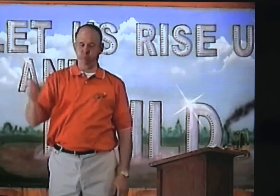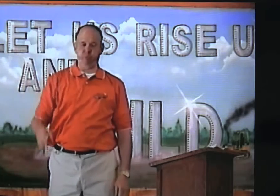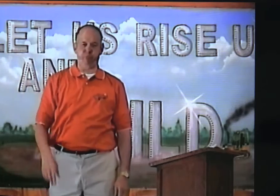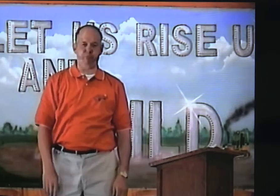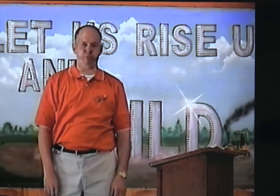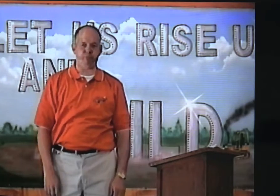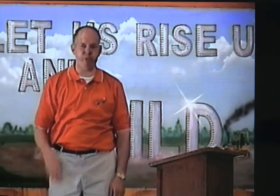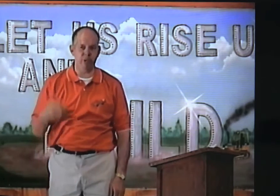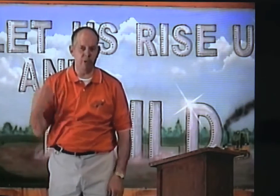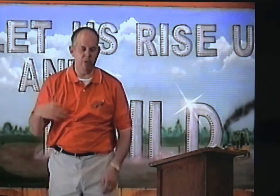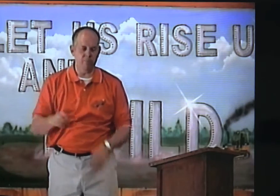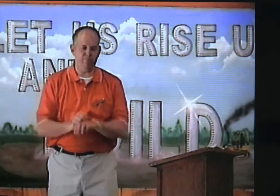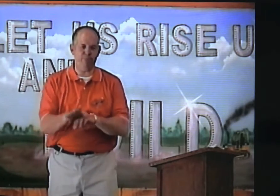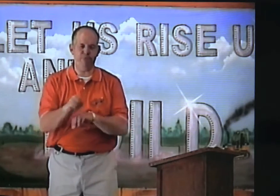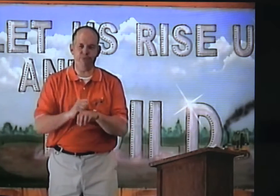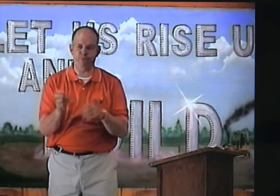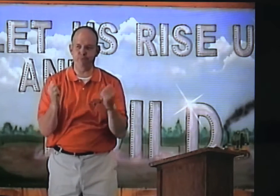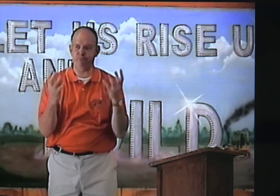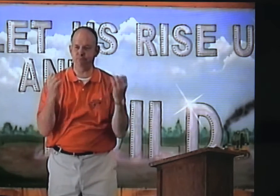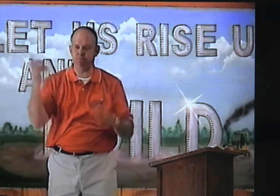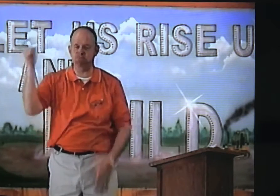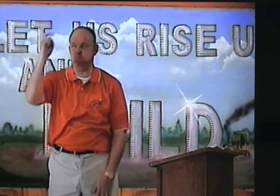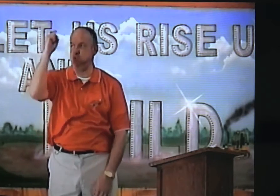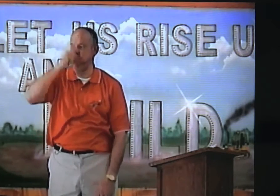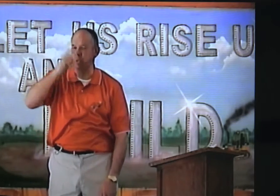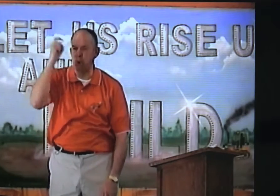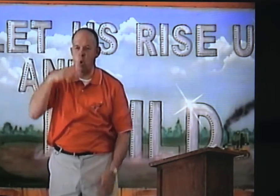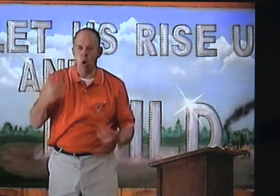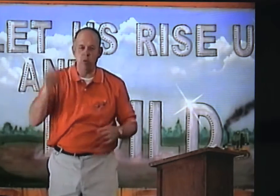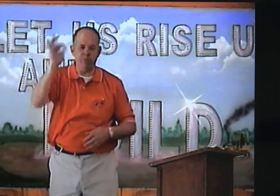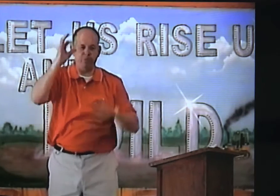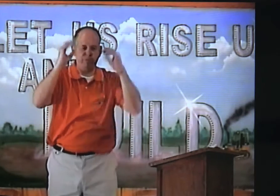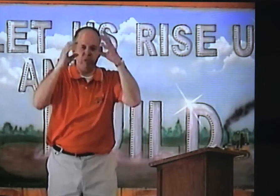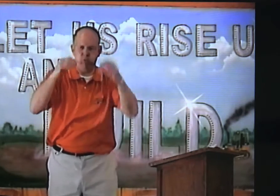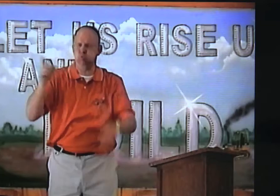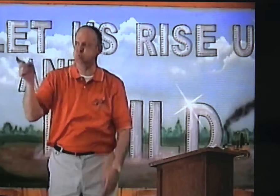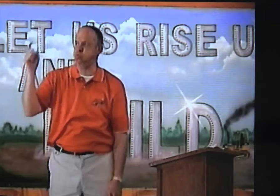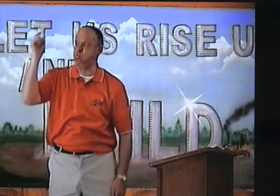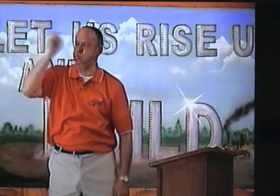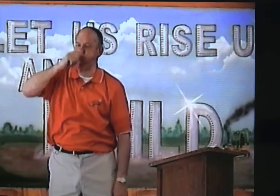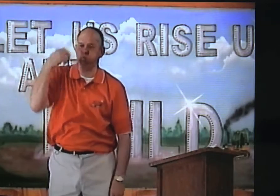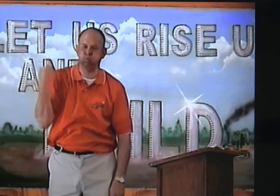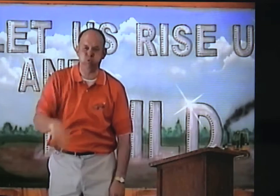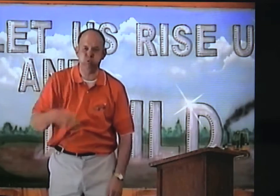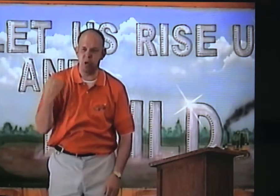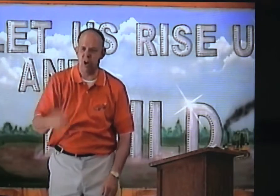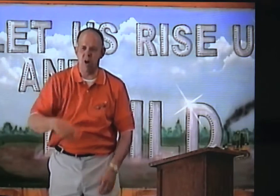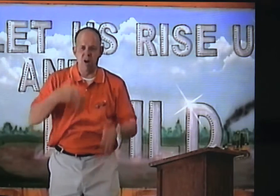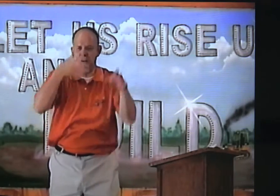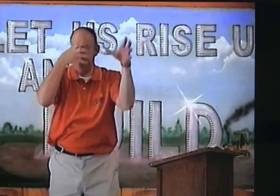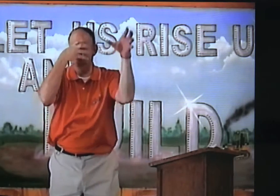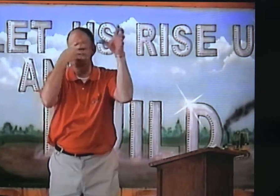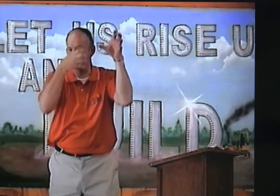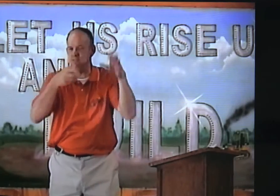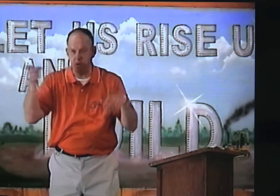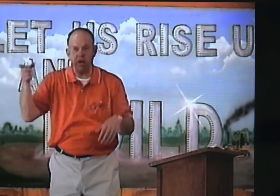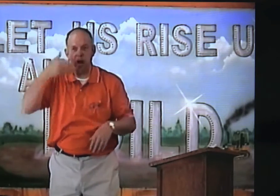Jack Scott, my pastor, wow. He is so wise in his teaching and preaching.